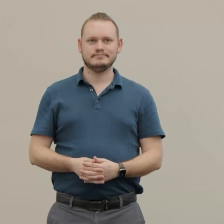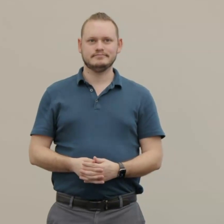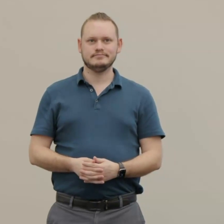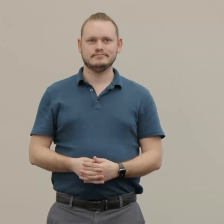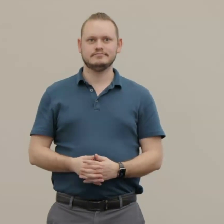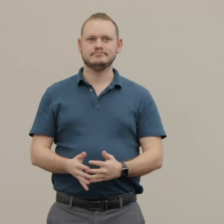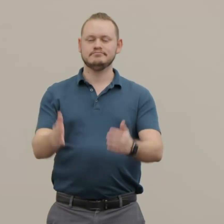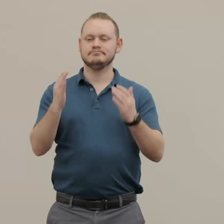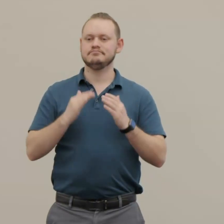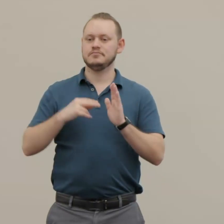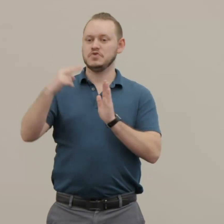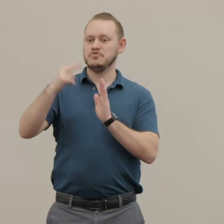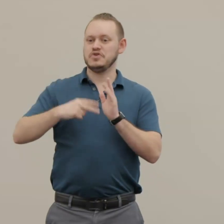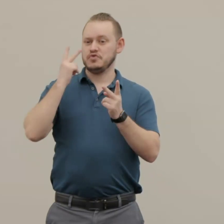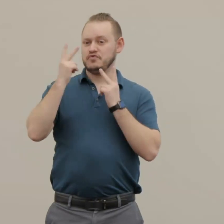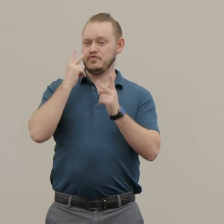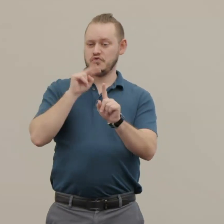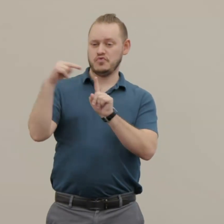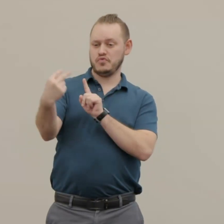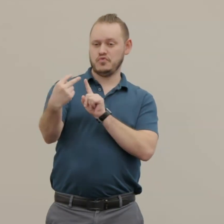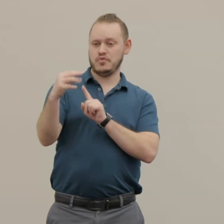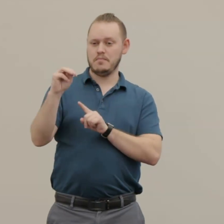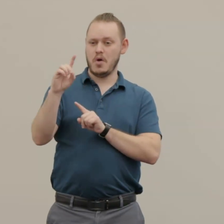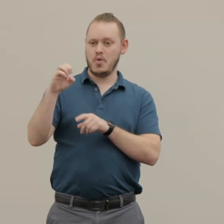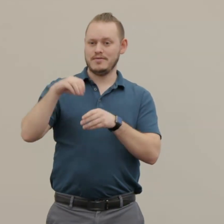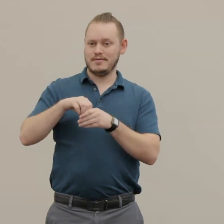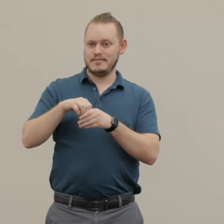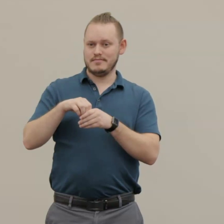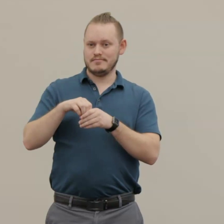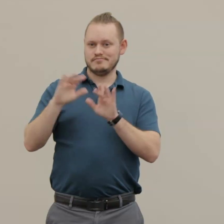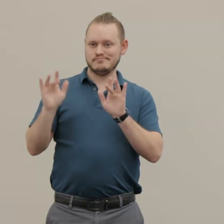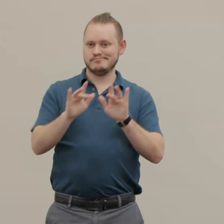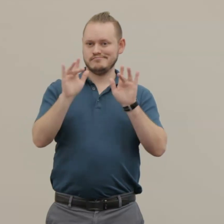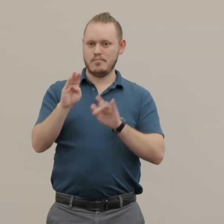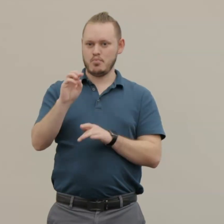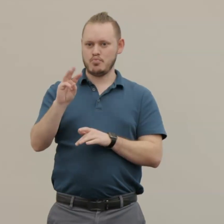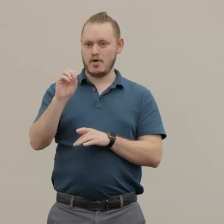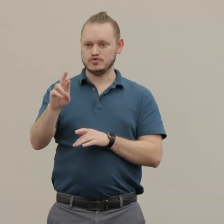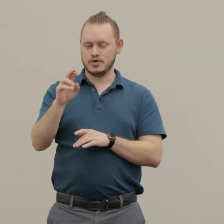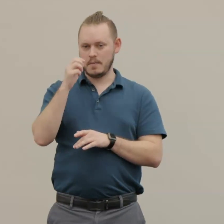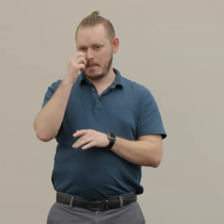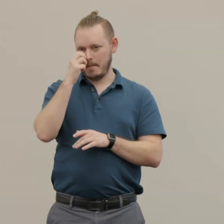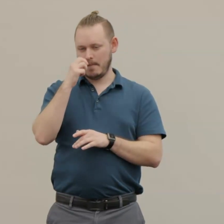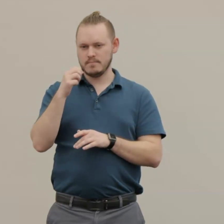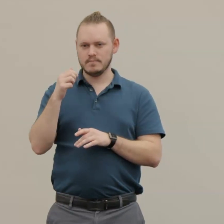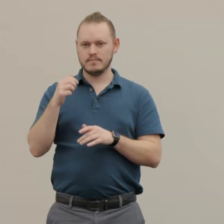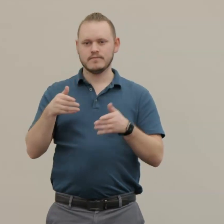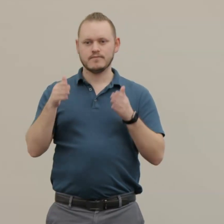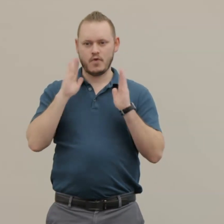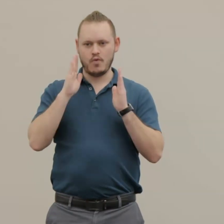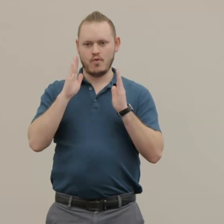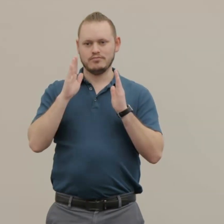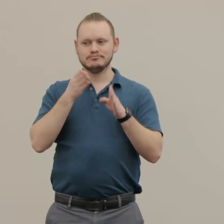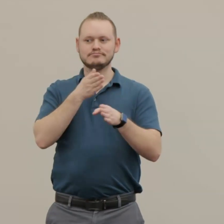Reader view mode in browsers, I want to cover for just a moment, allows you to focus on your main content,